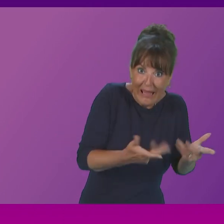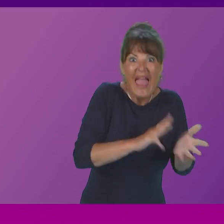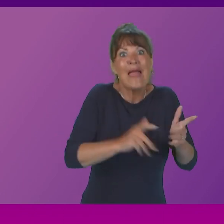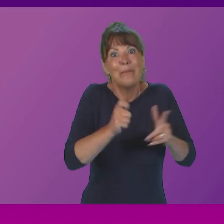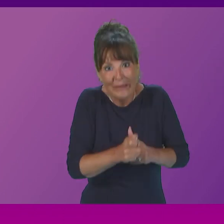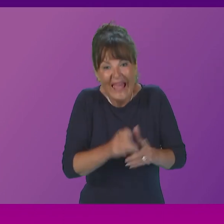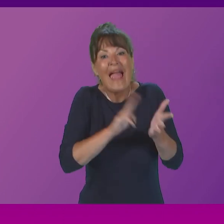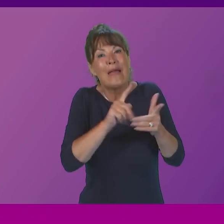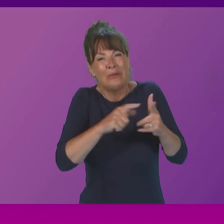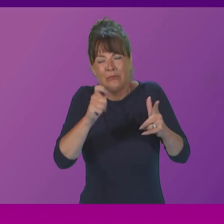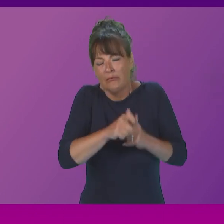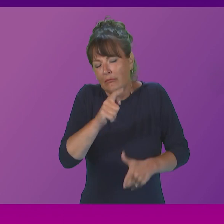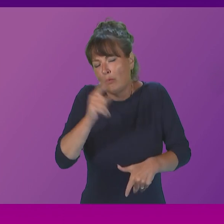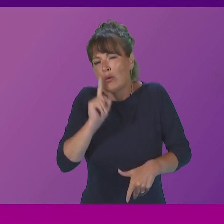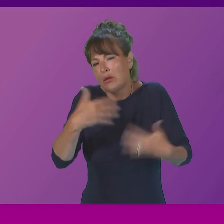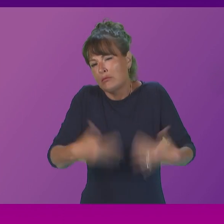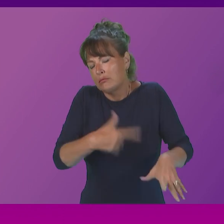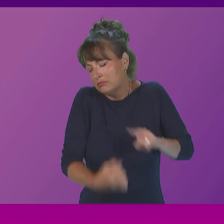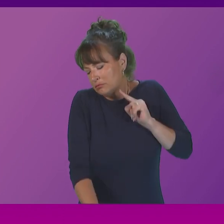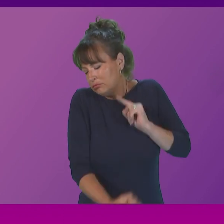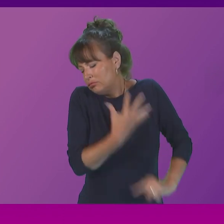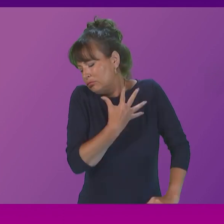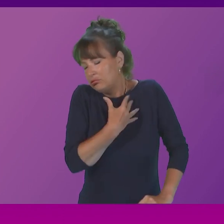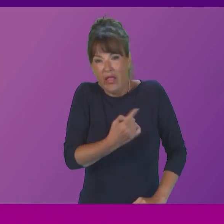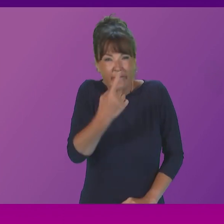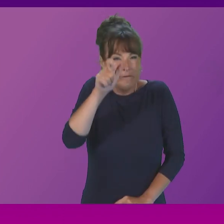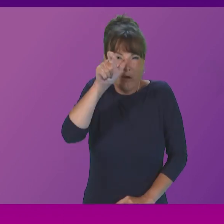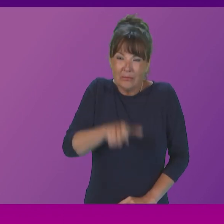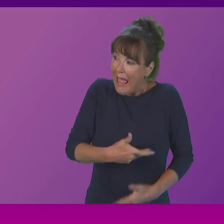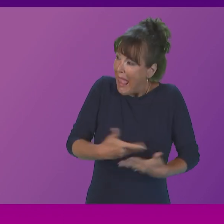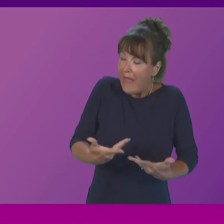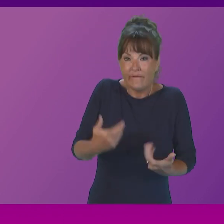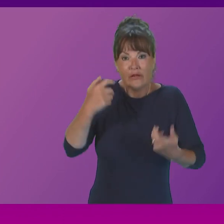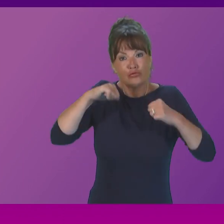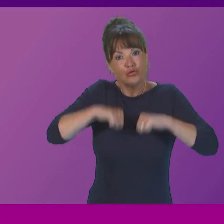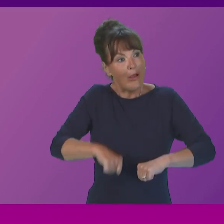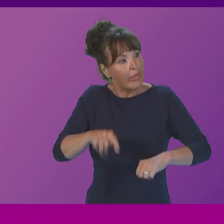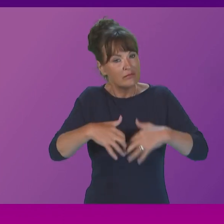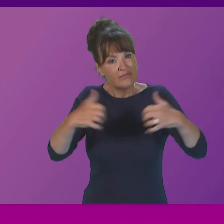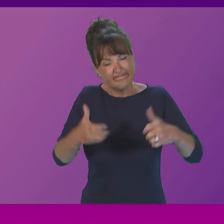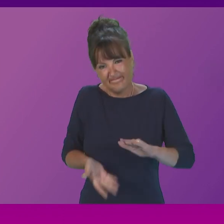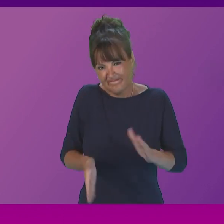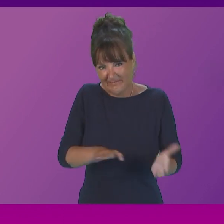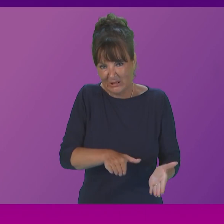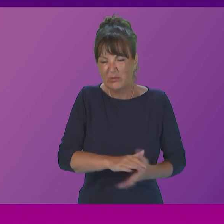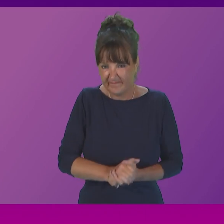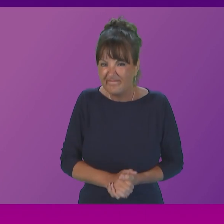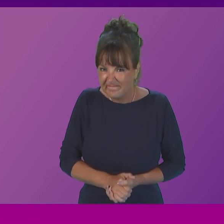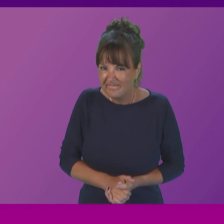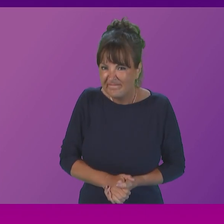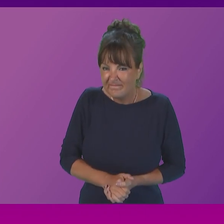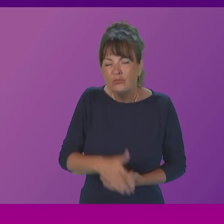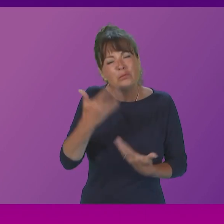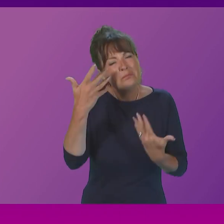inspiring political leader, and the first person to chair this Parliament had passed away. And you will have read